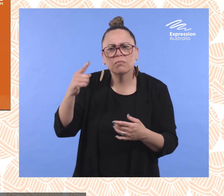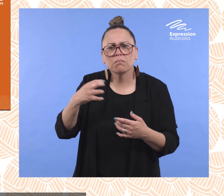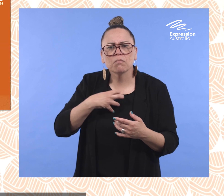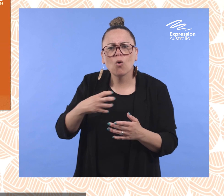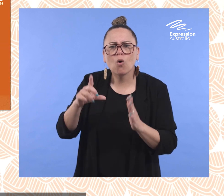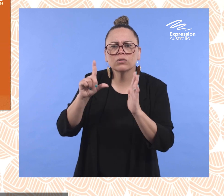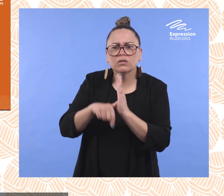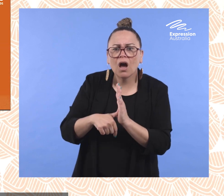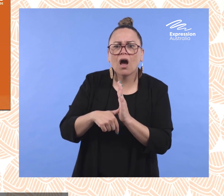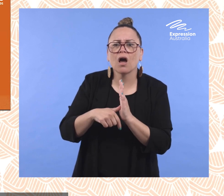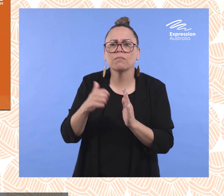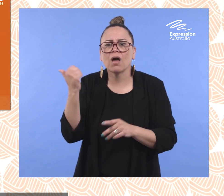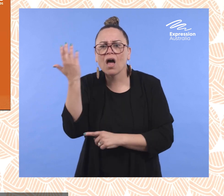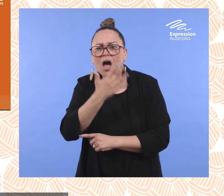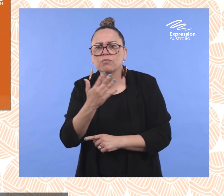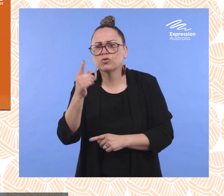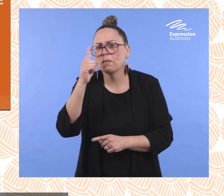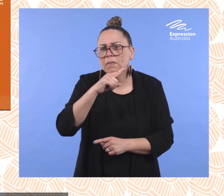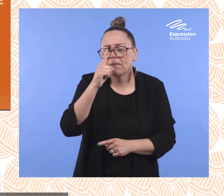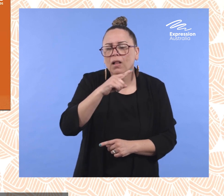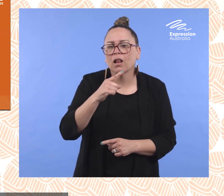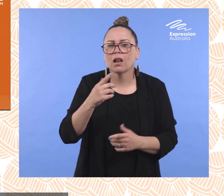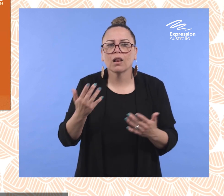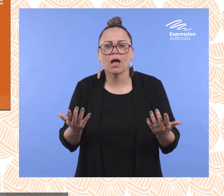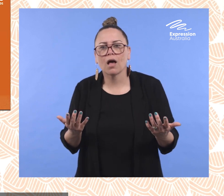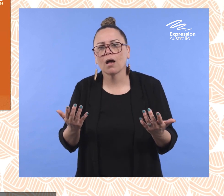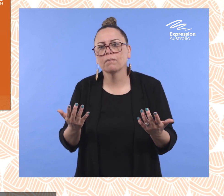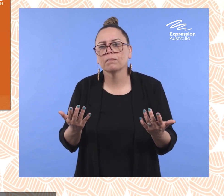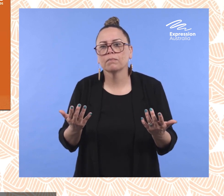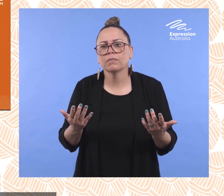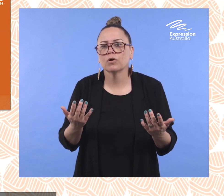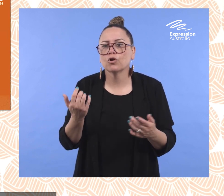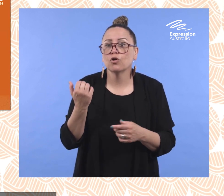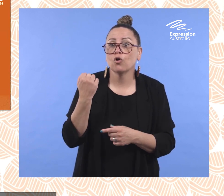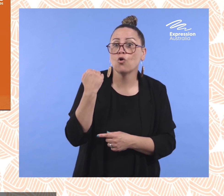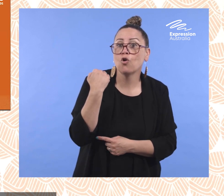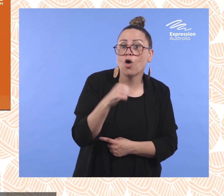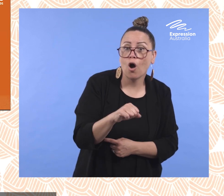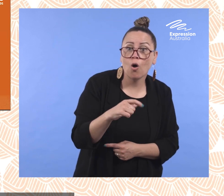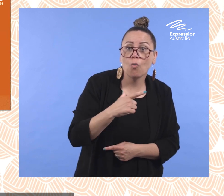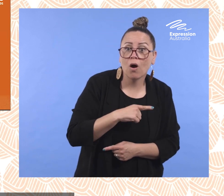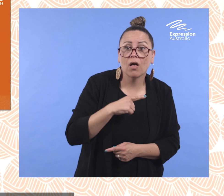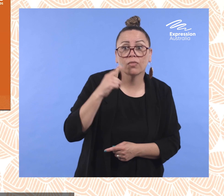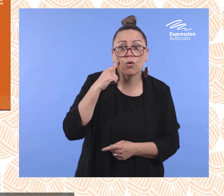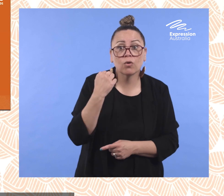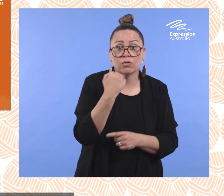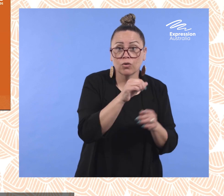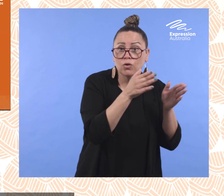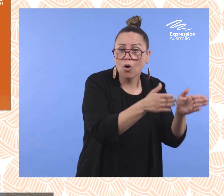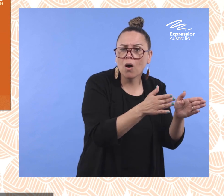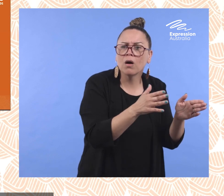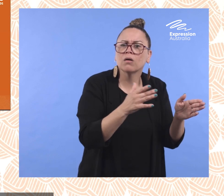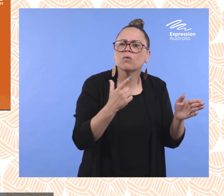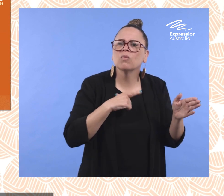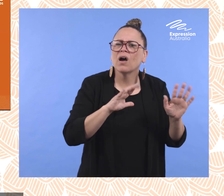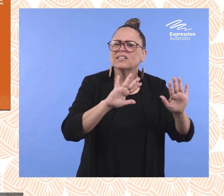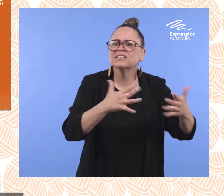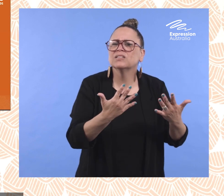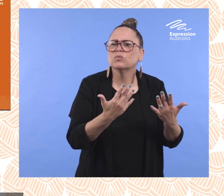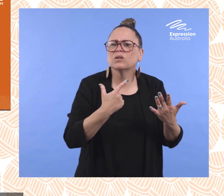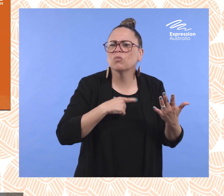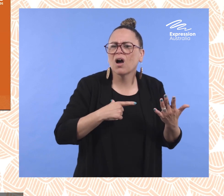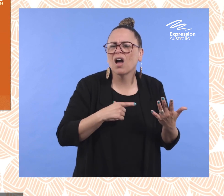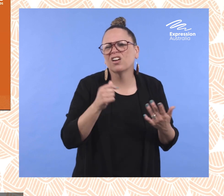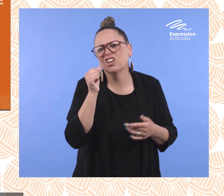thought you'd spend more time on why Aboriginal people, their no arguments. And in that case, I'm like, well, the reason we didn't